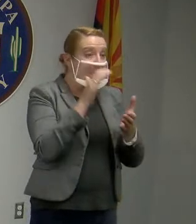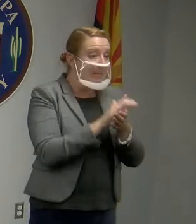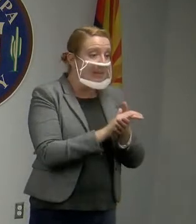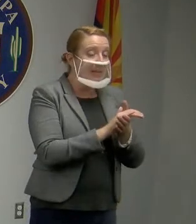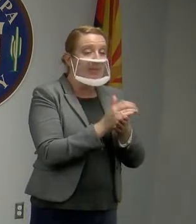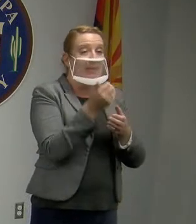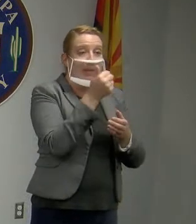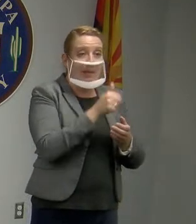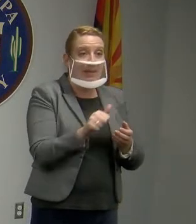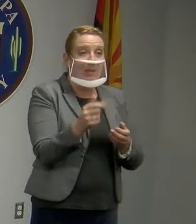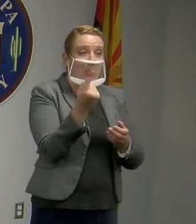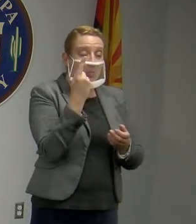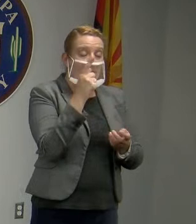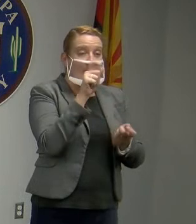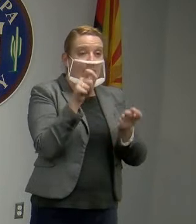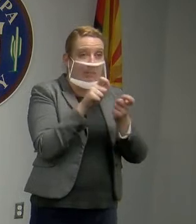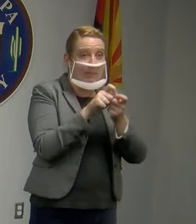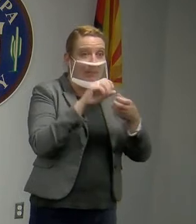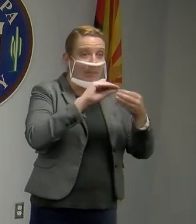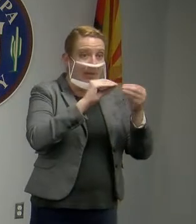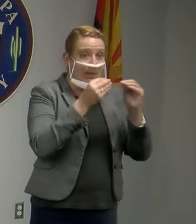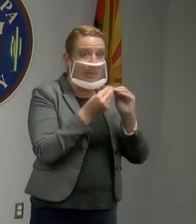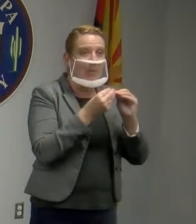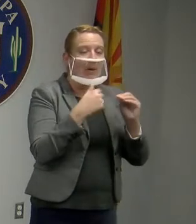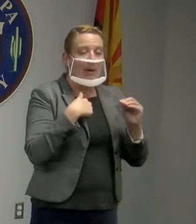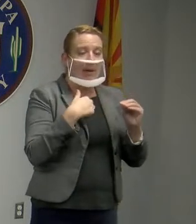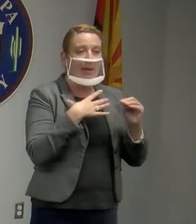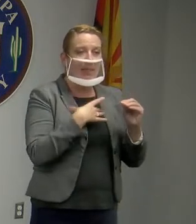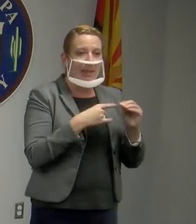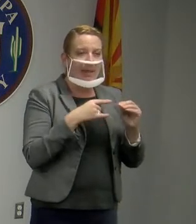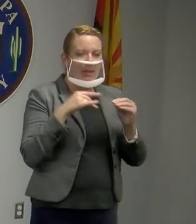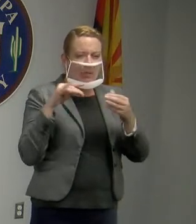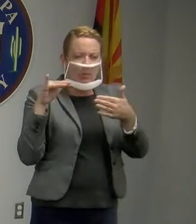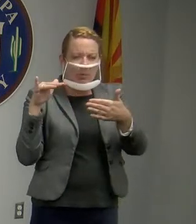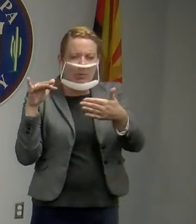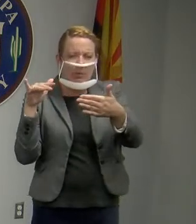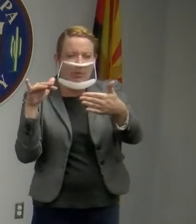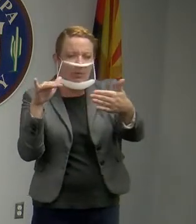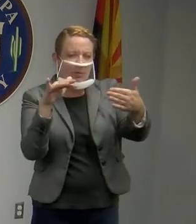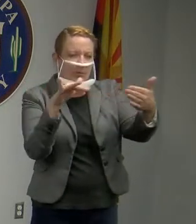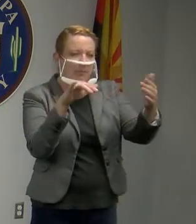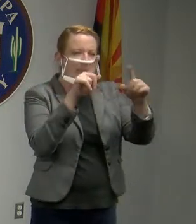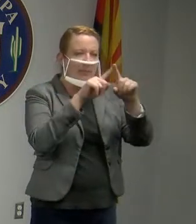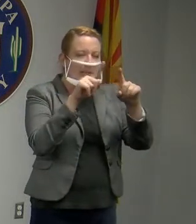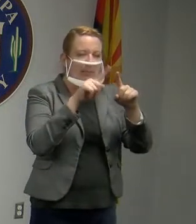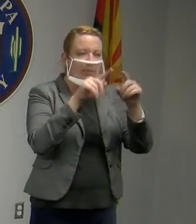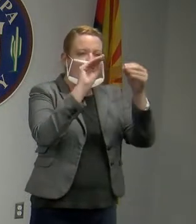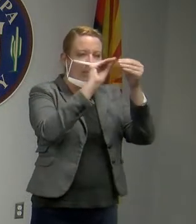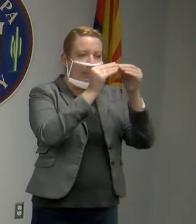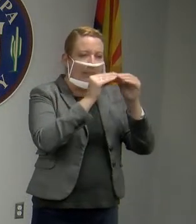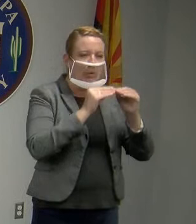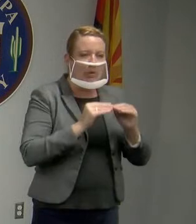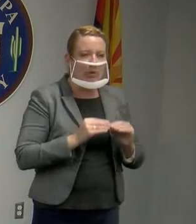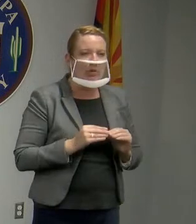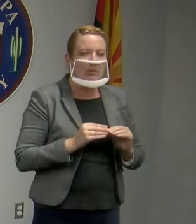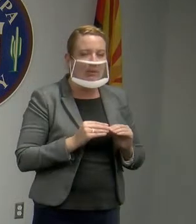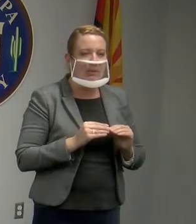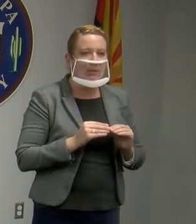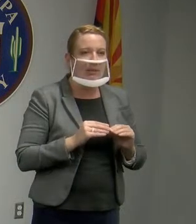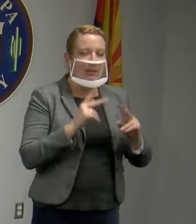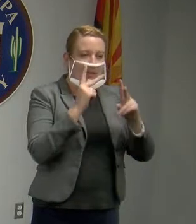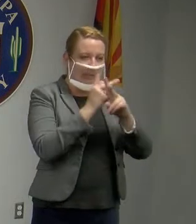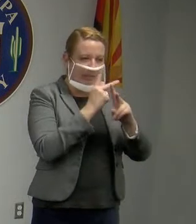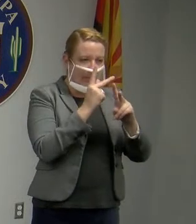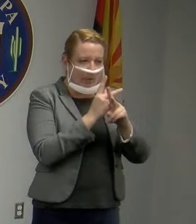basket. I want to make sure that there is no universal R0. That being said, that is a